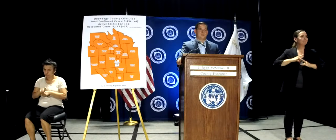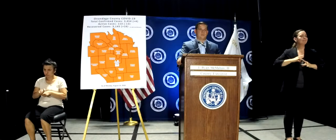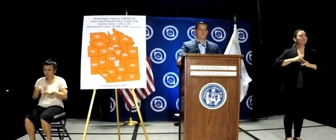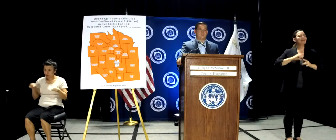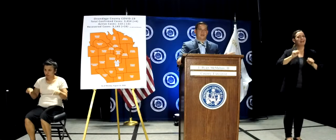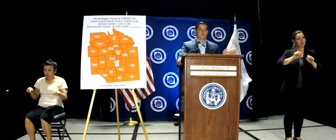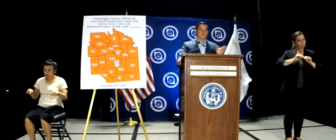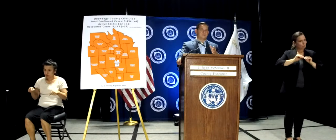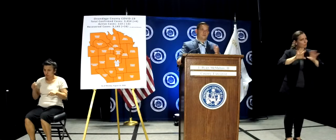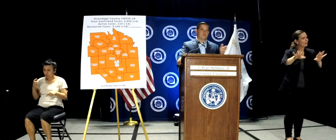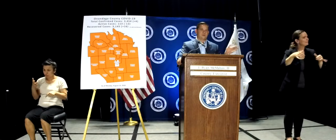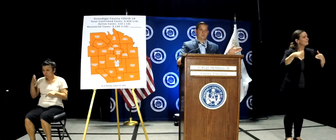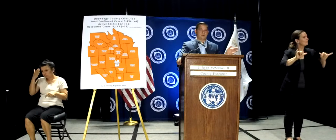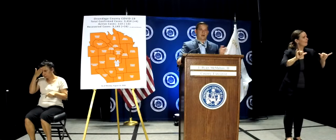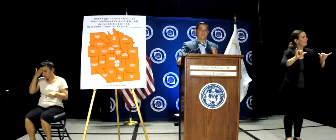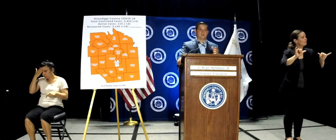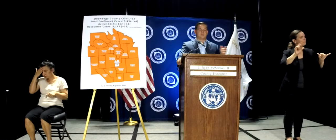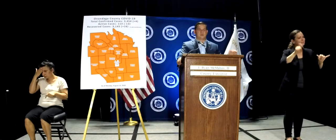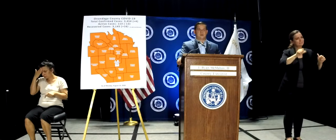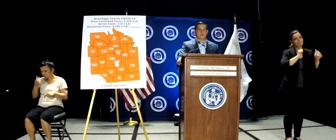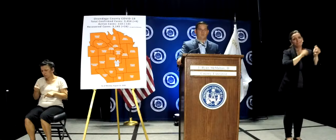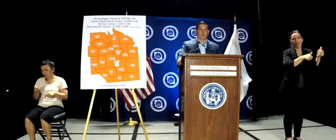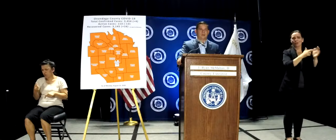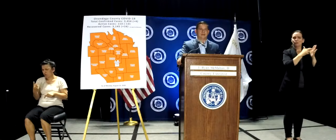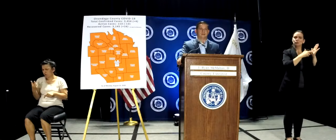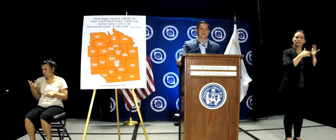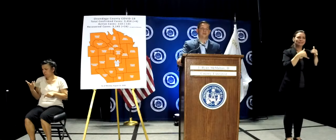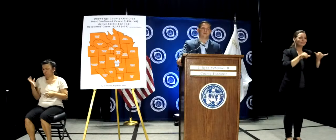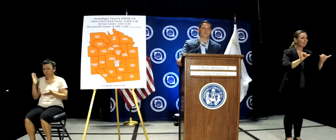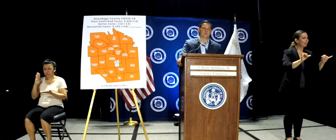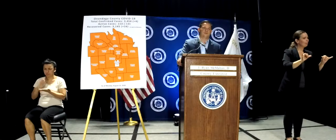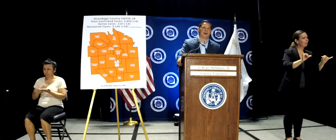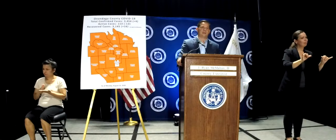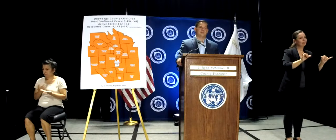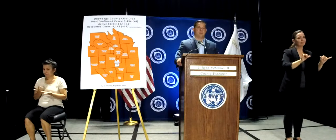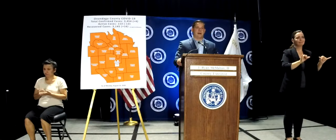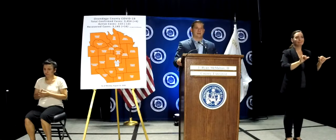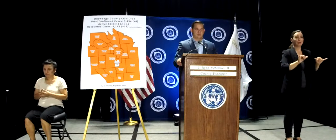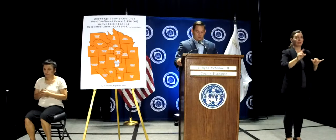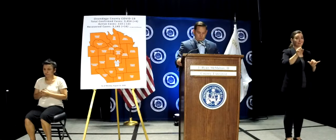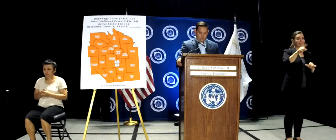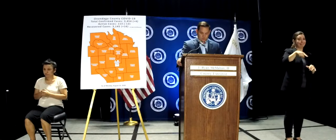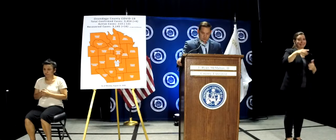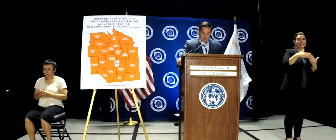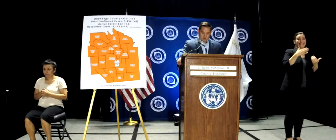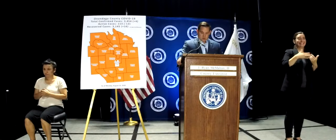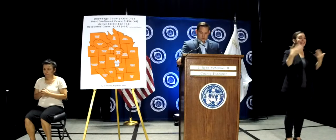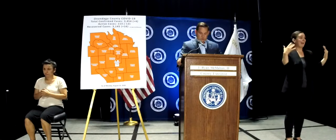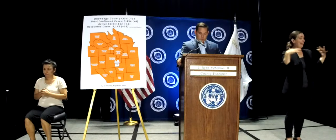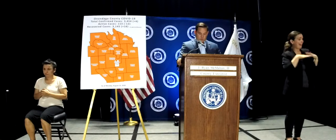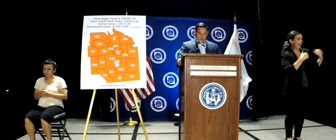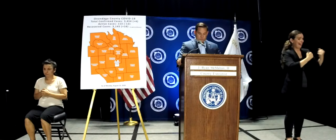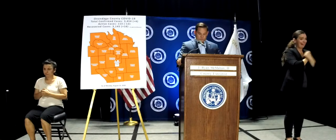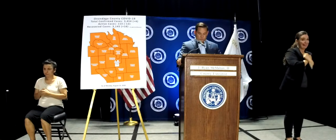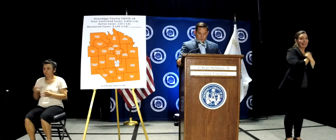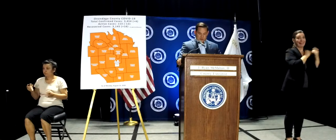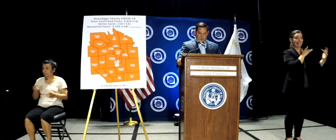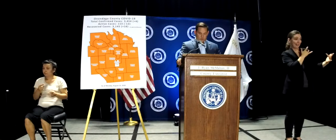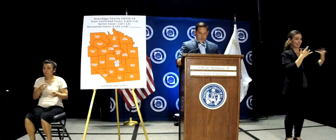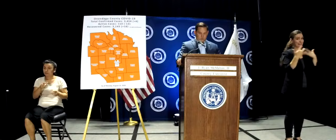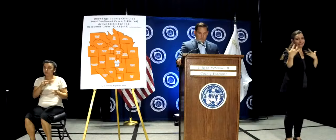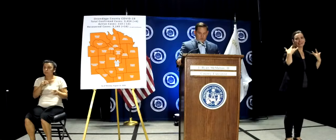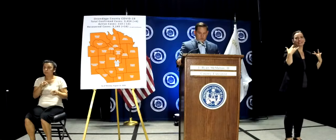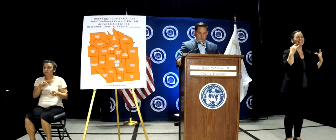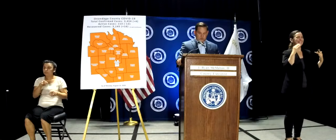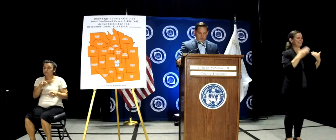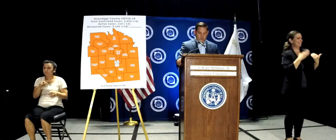the behaviors of different demographics, they're more likely to find these pockets of COVID. So what do? We're now